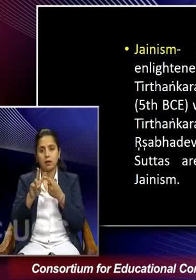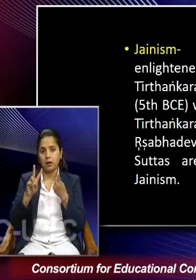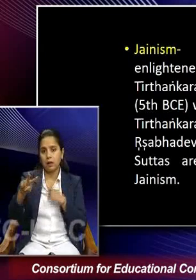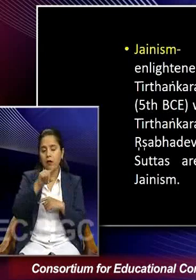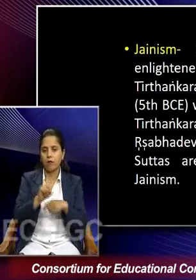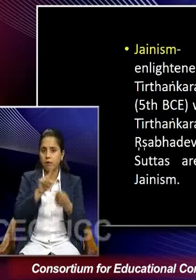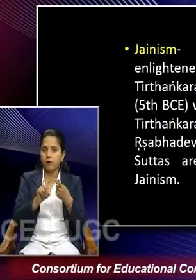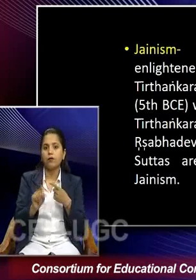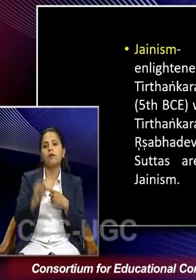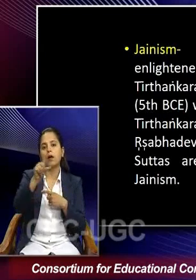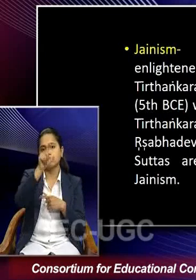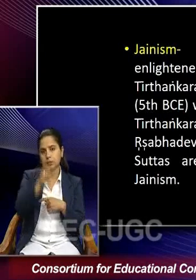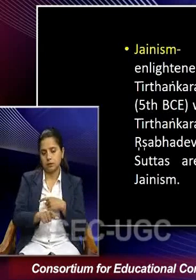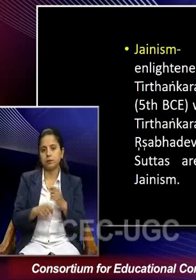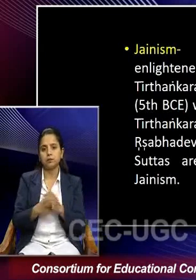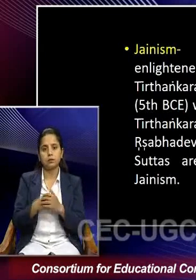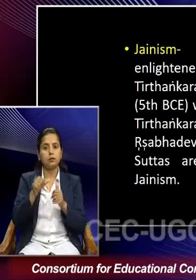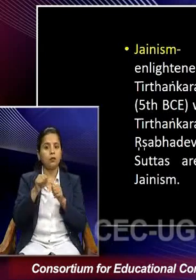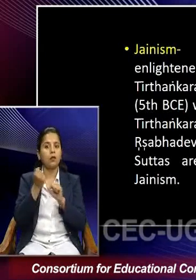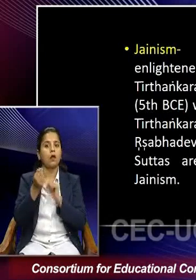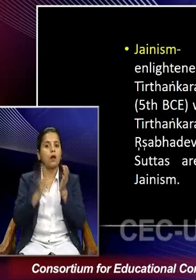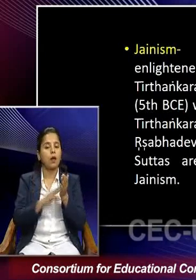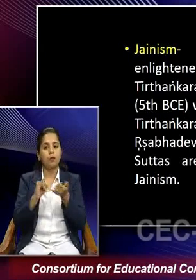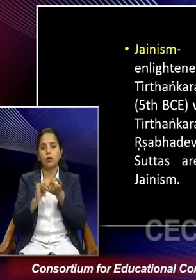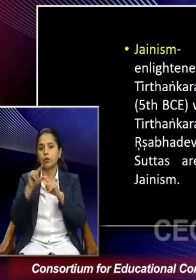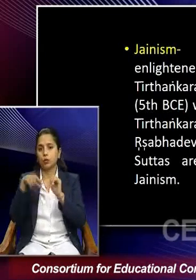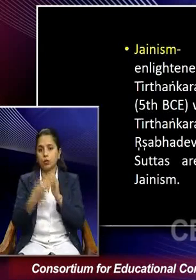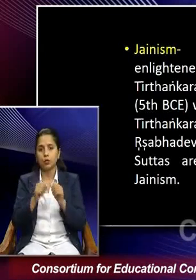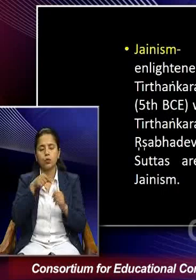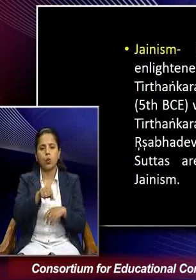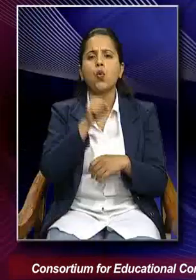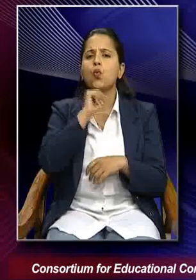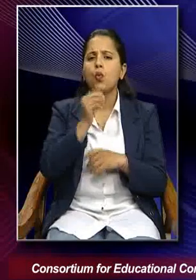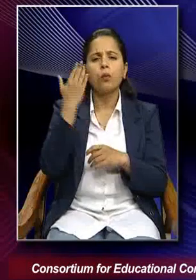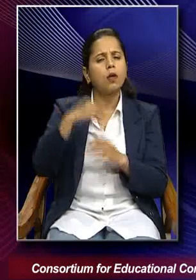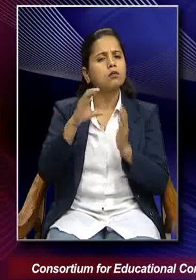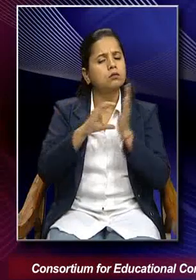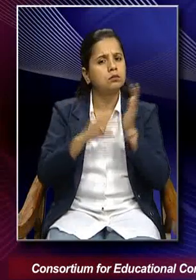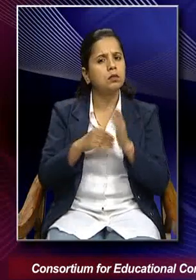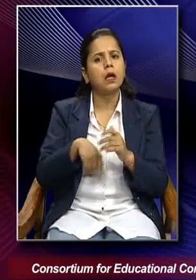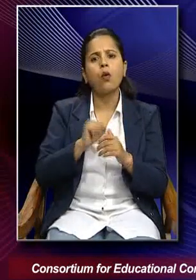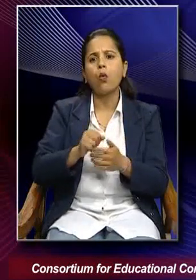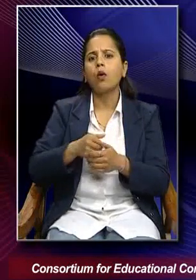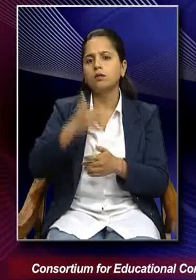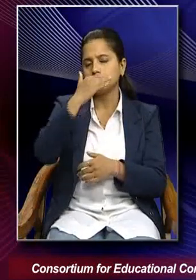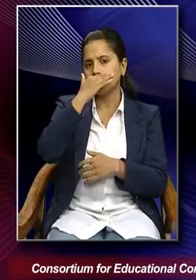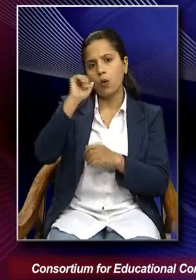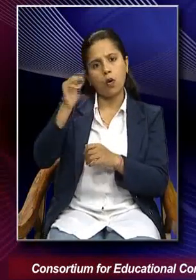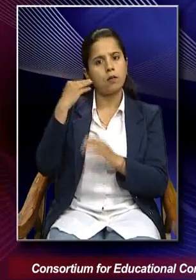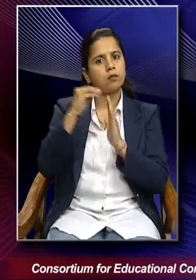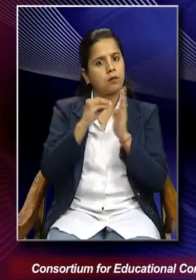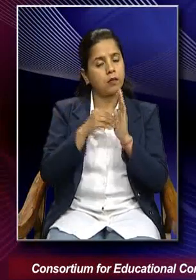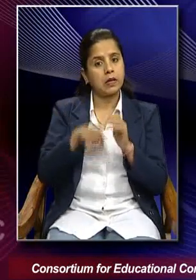first. Agam Sutras are the oldest texts of Jainism. The